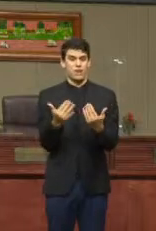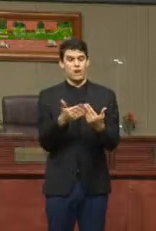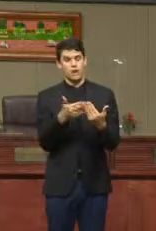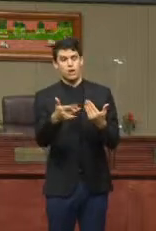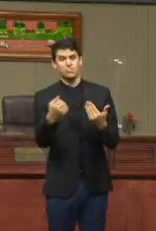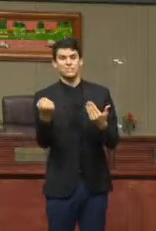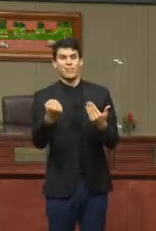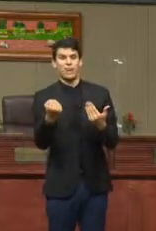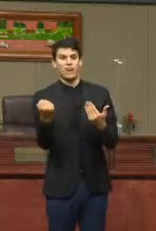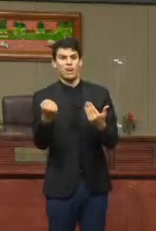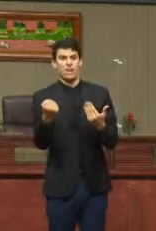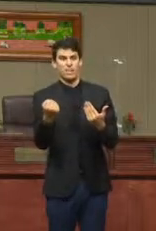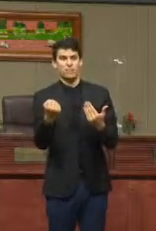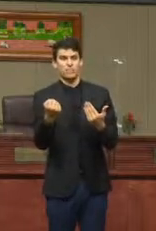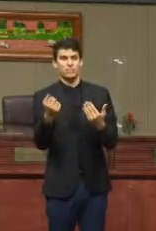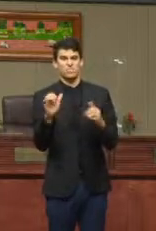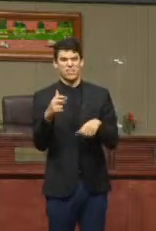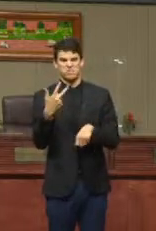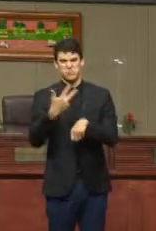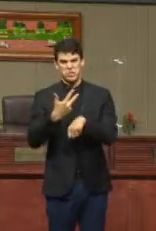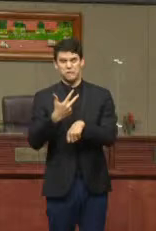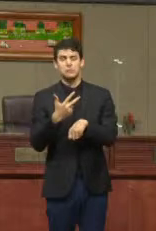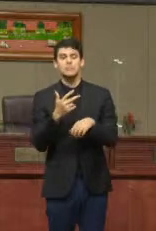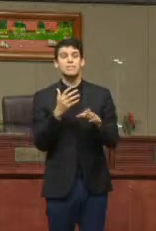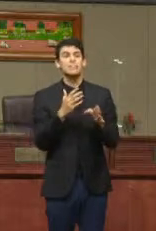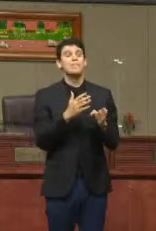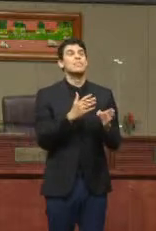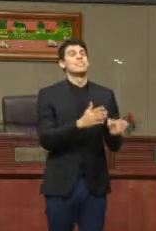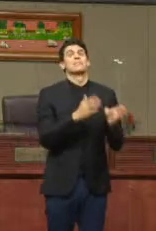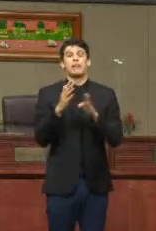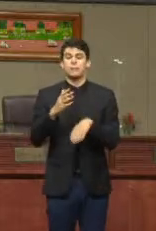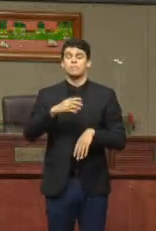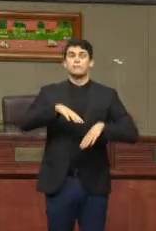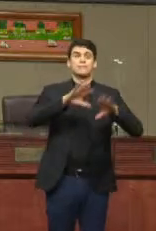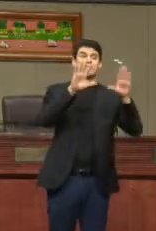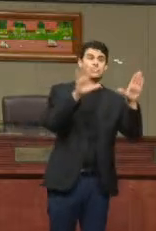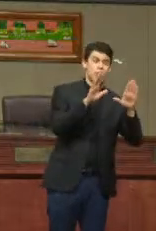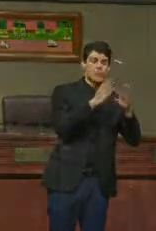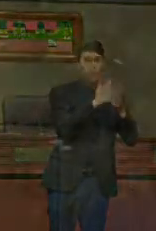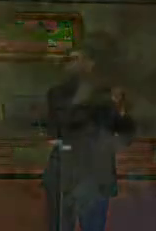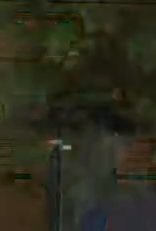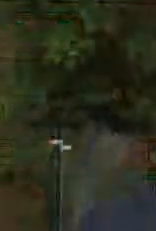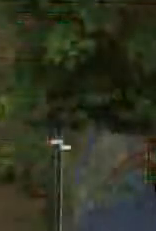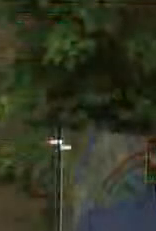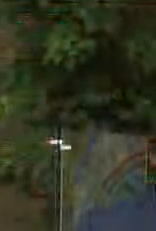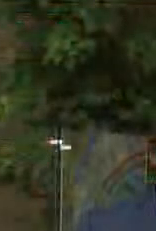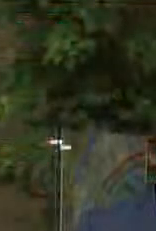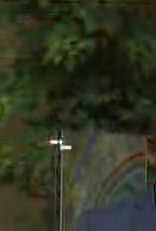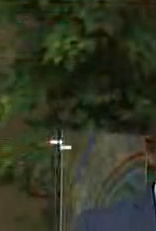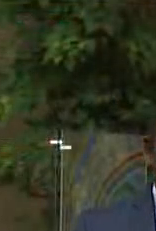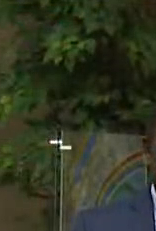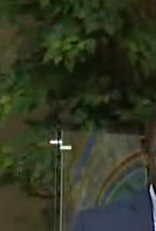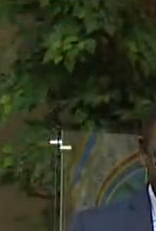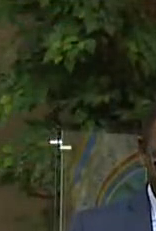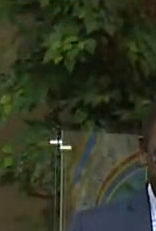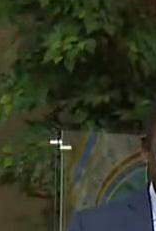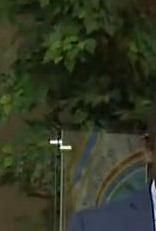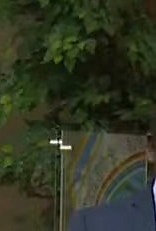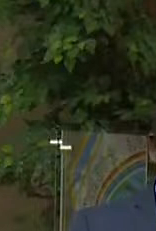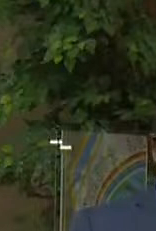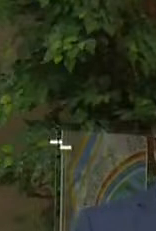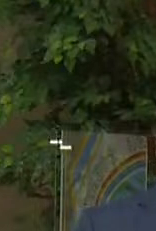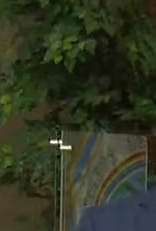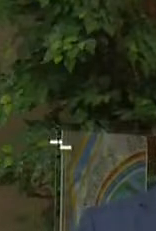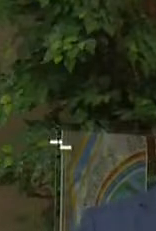Saturday. Then from Sunday through Thursday, the South Orange Youth Complex will be the satellite site